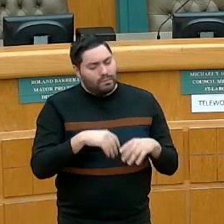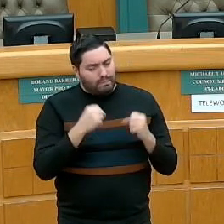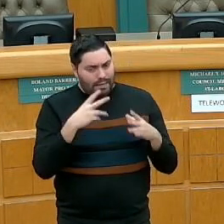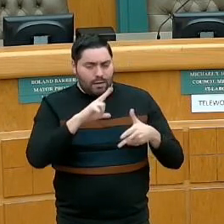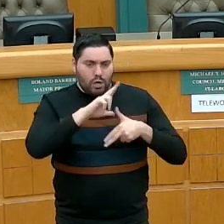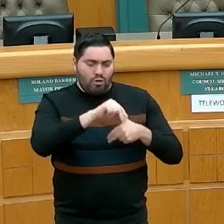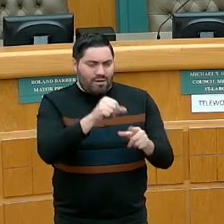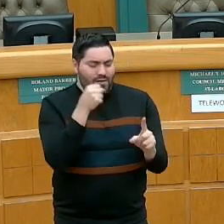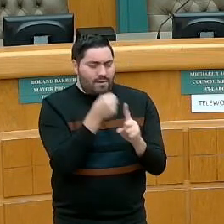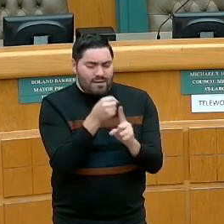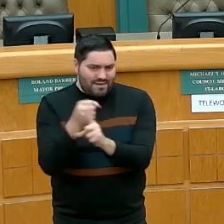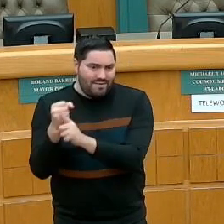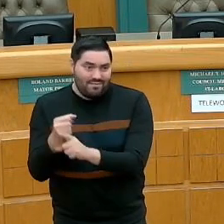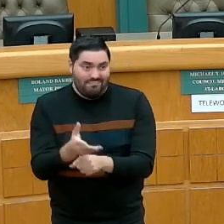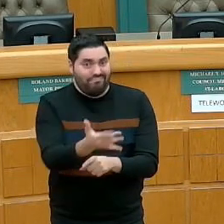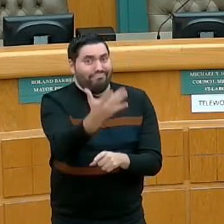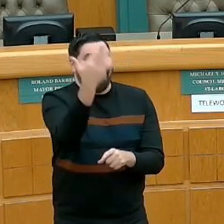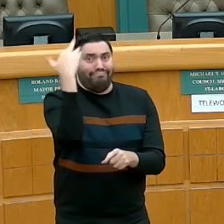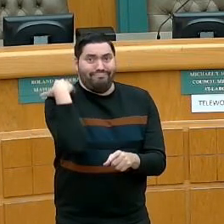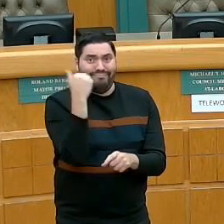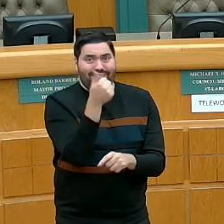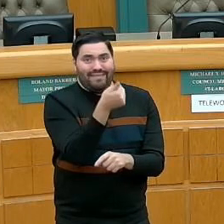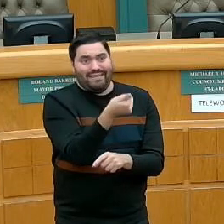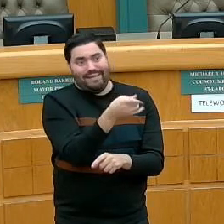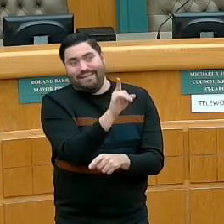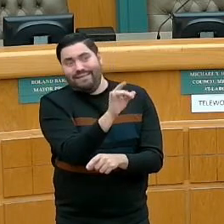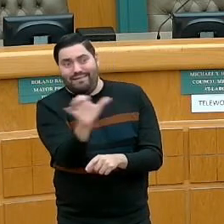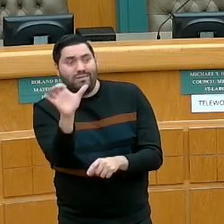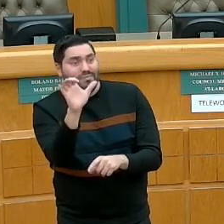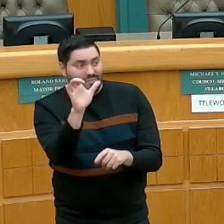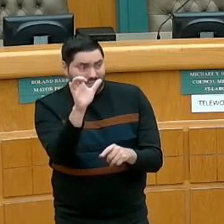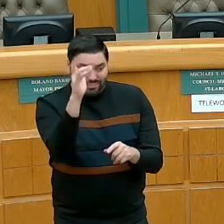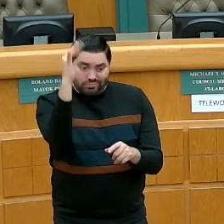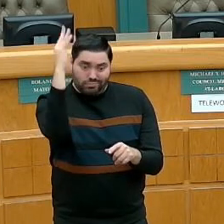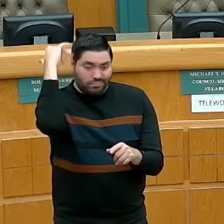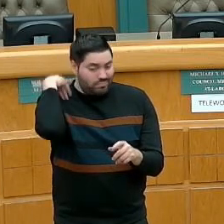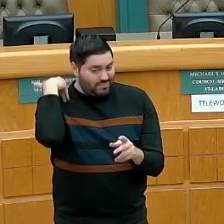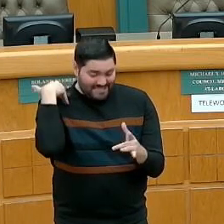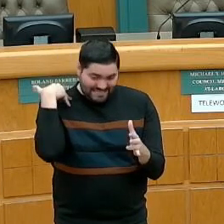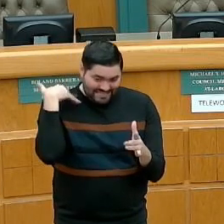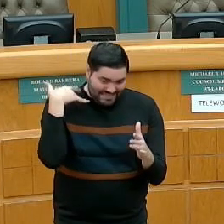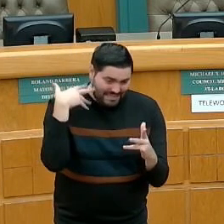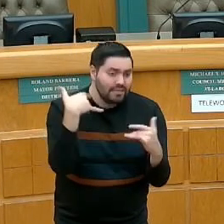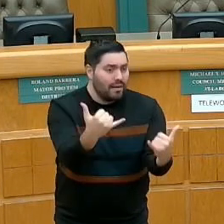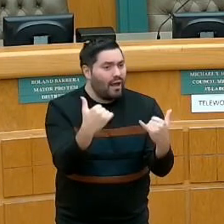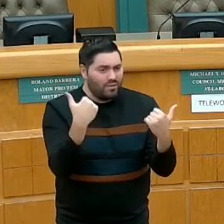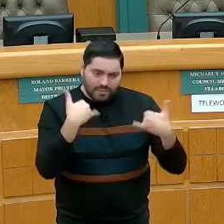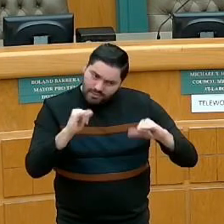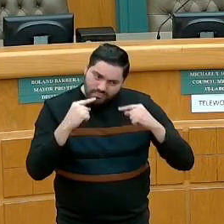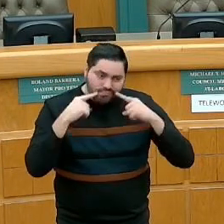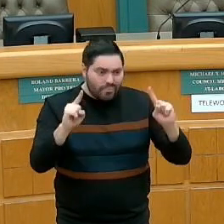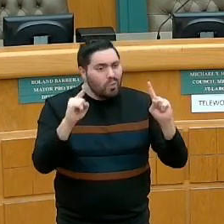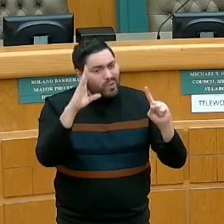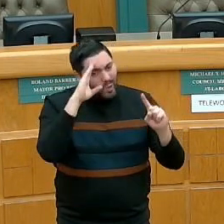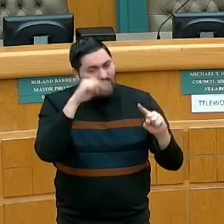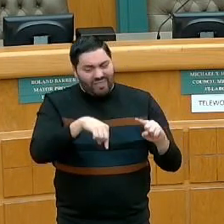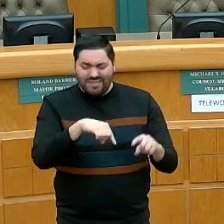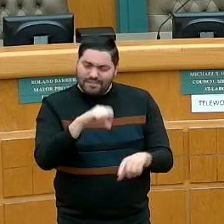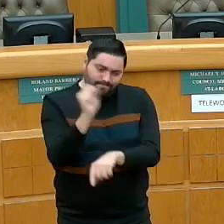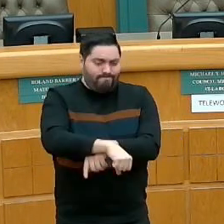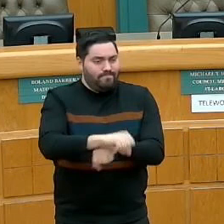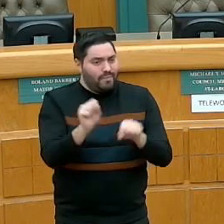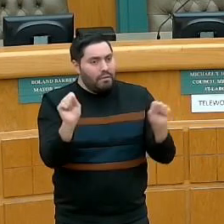to 1800s, and we're still a great community, and so we know we can overcome this, and we want you to